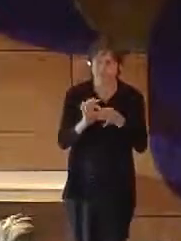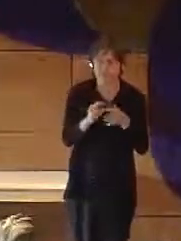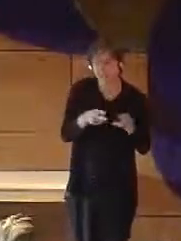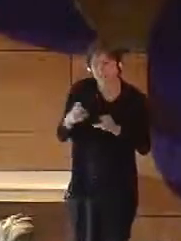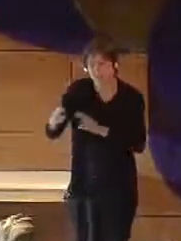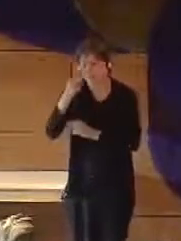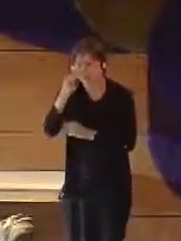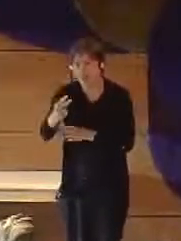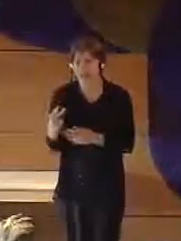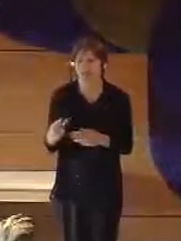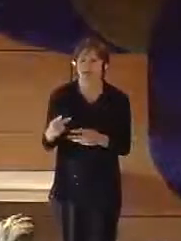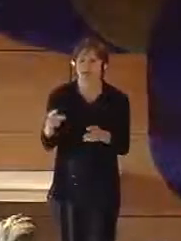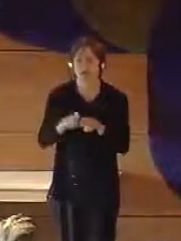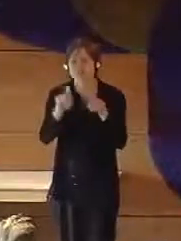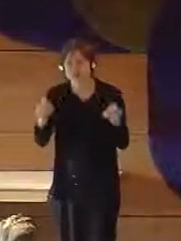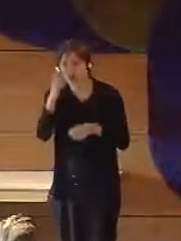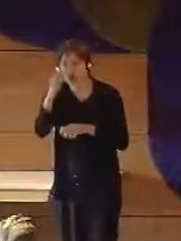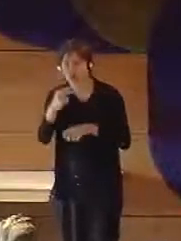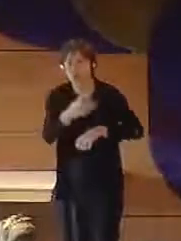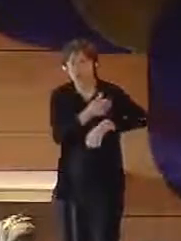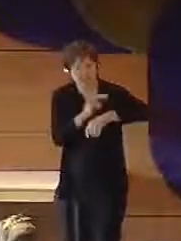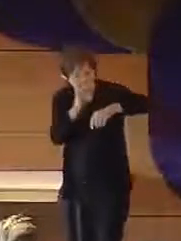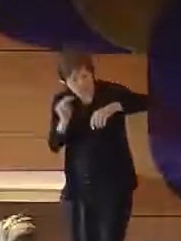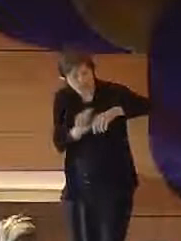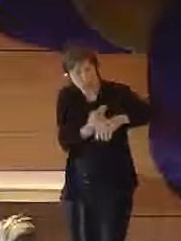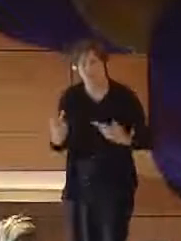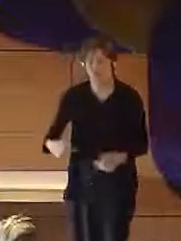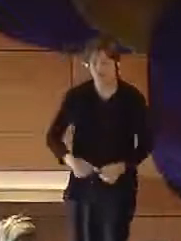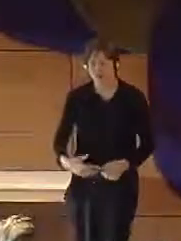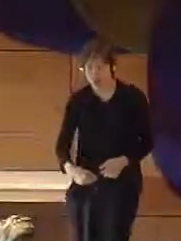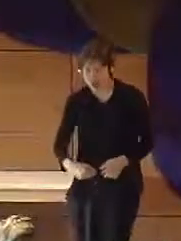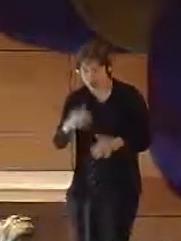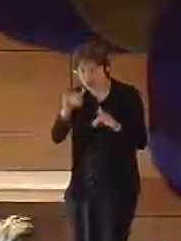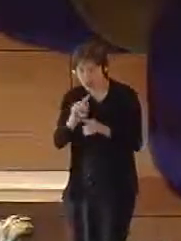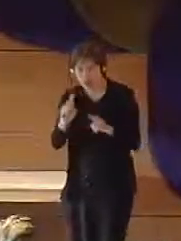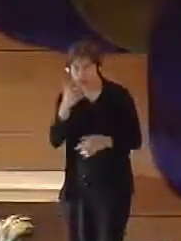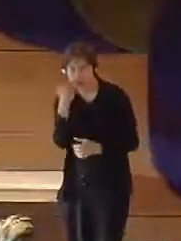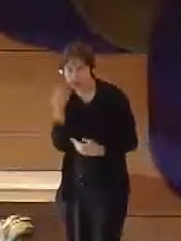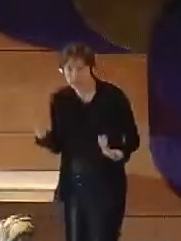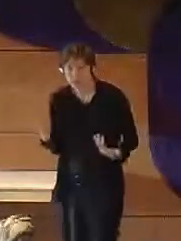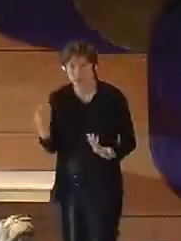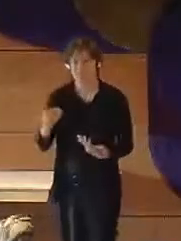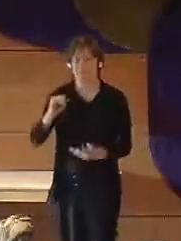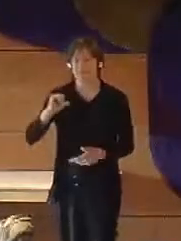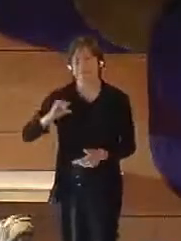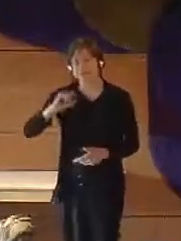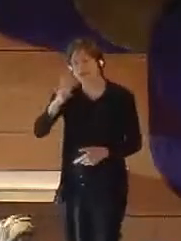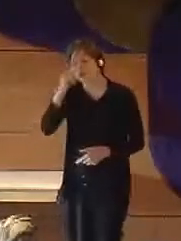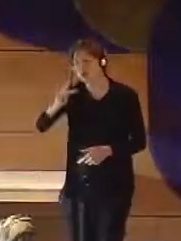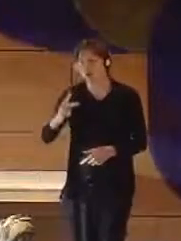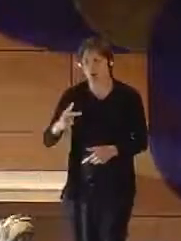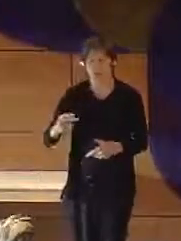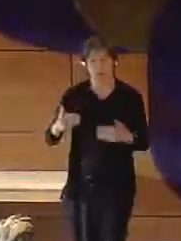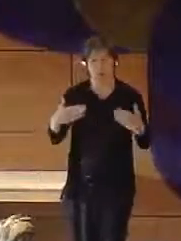pubis. For girls, they'd look at their breast development, and boys, they'd examine their genitalia and their testicles.